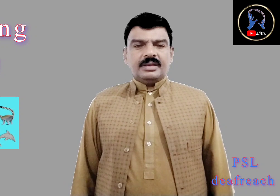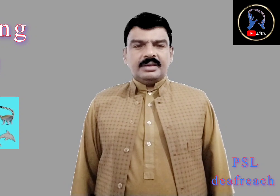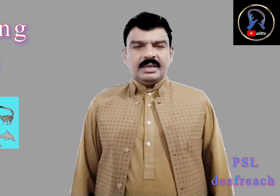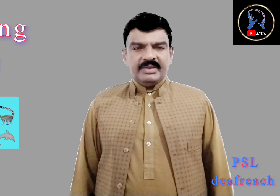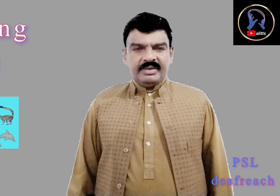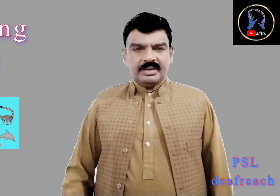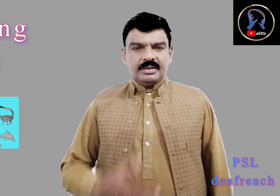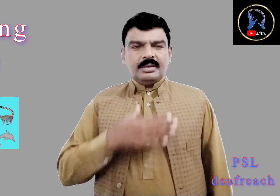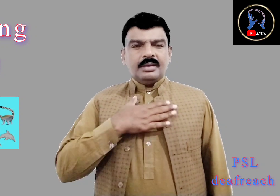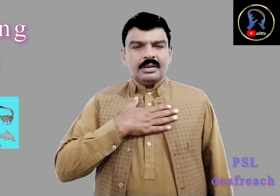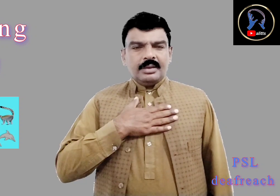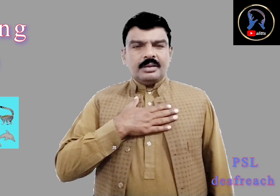living